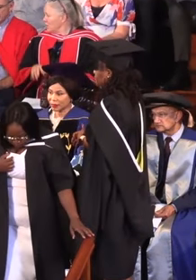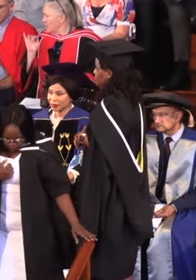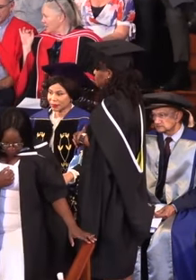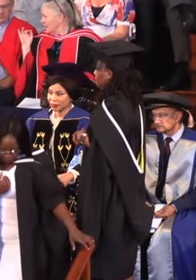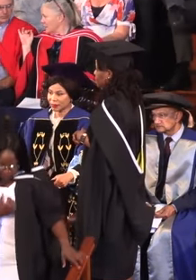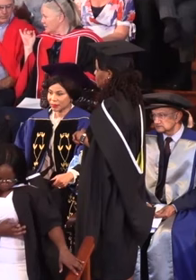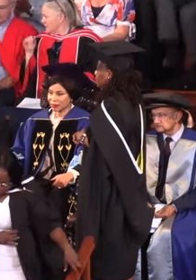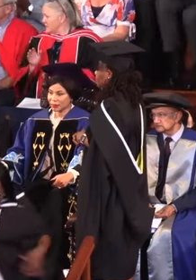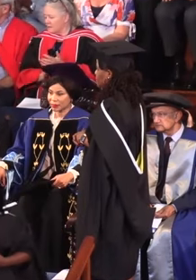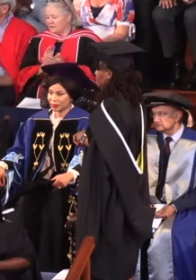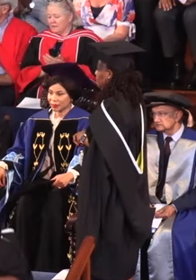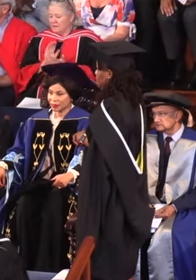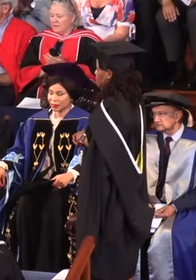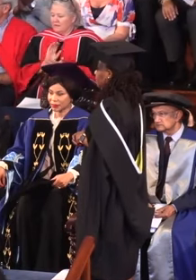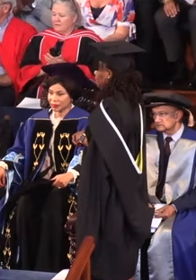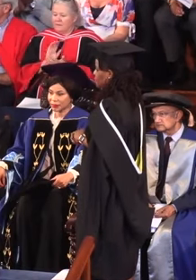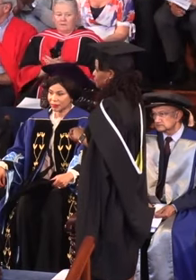Makonese.